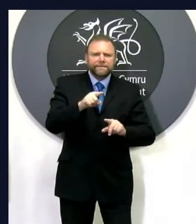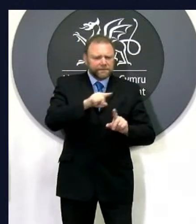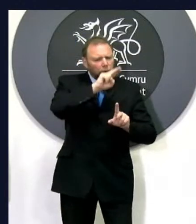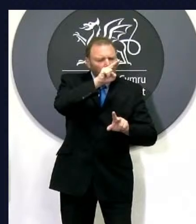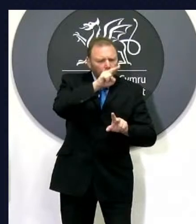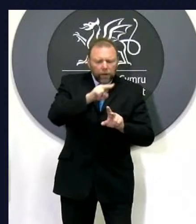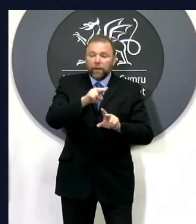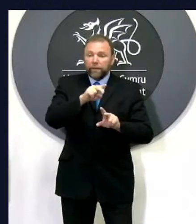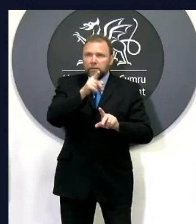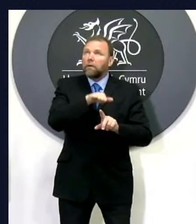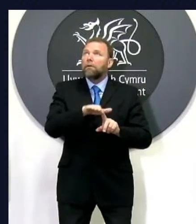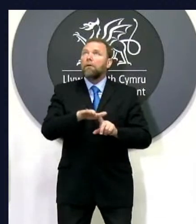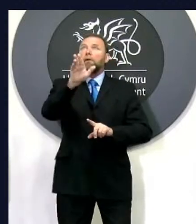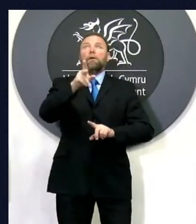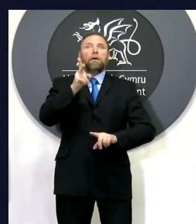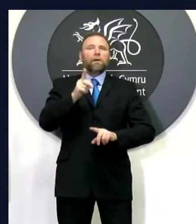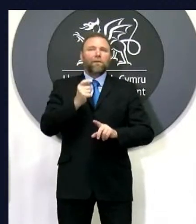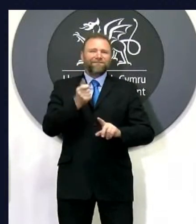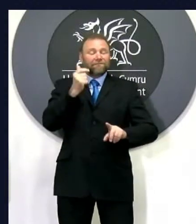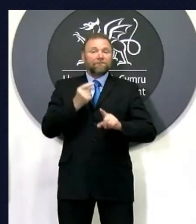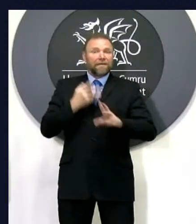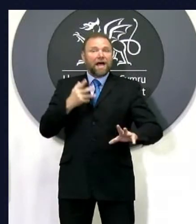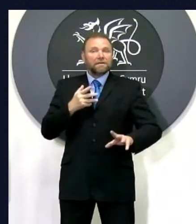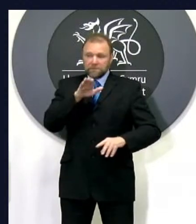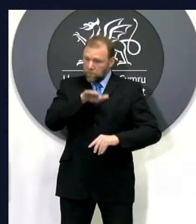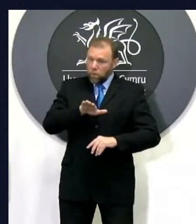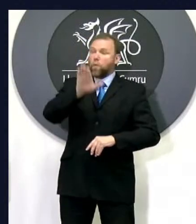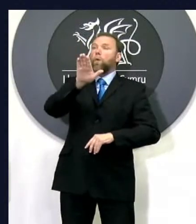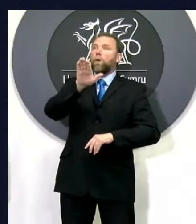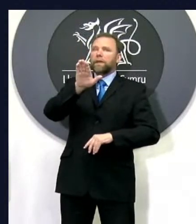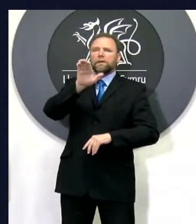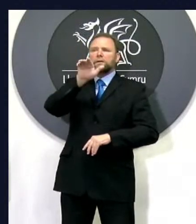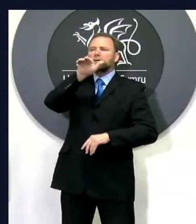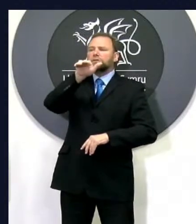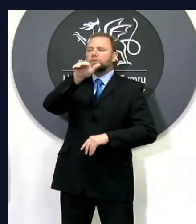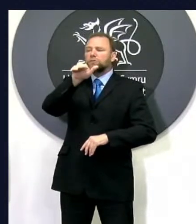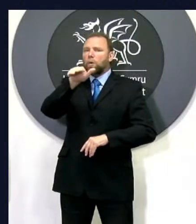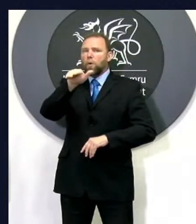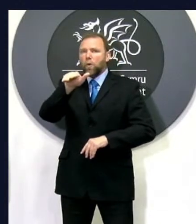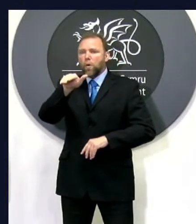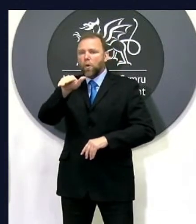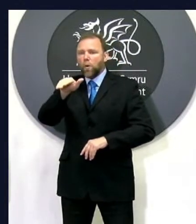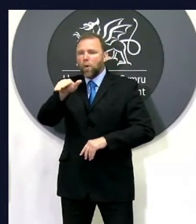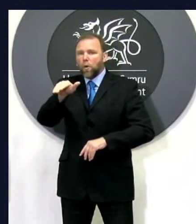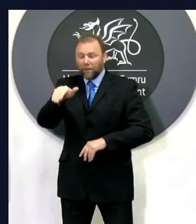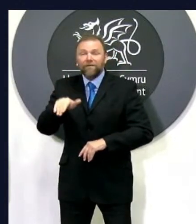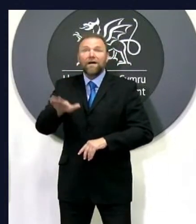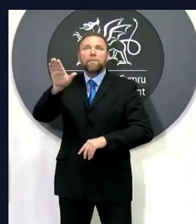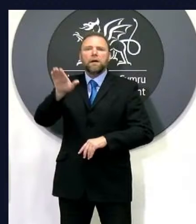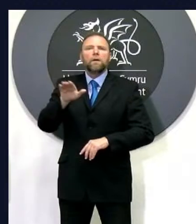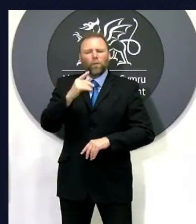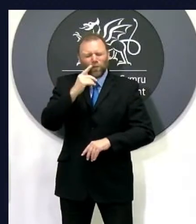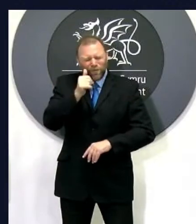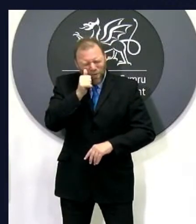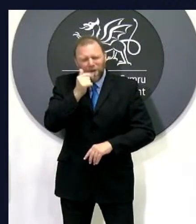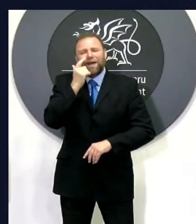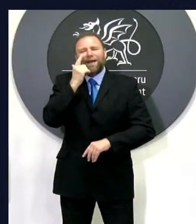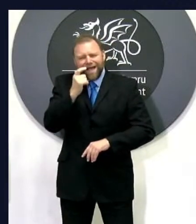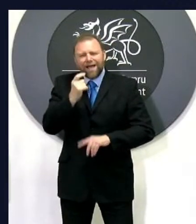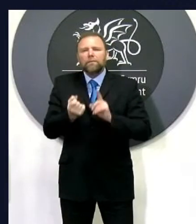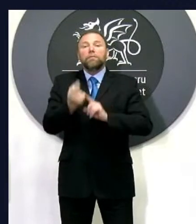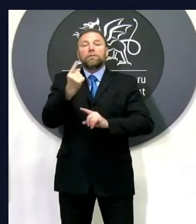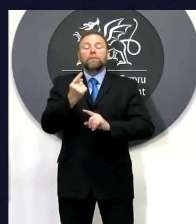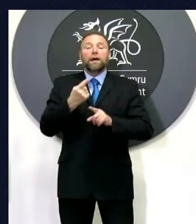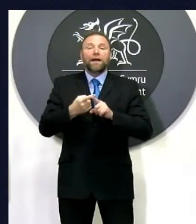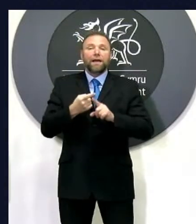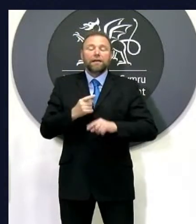to come down. And we know that numbers can go up very, very quickly if we let our guard down. So we have to be cautious. We've